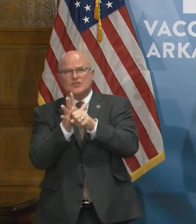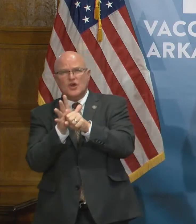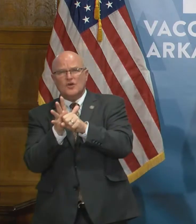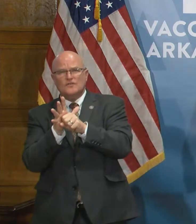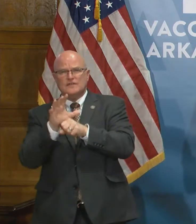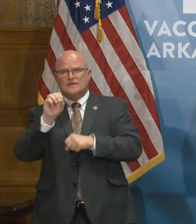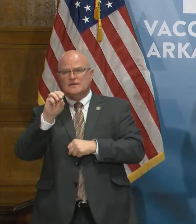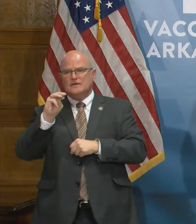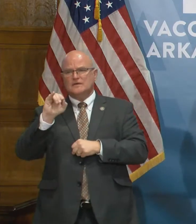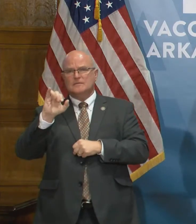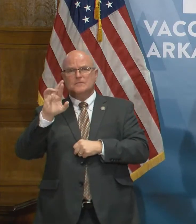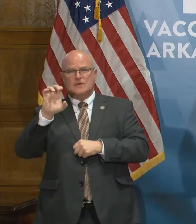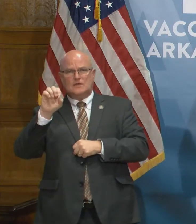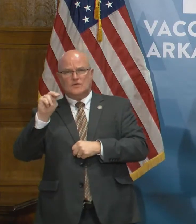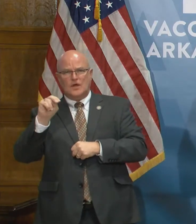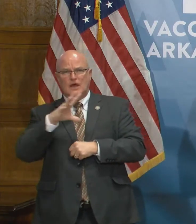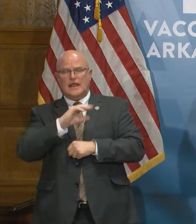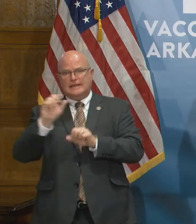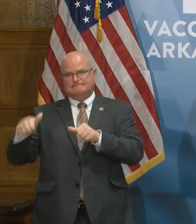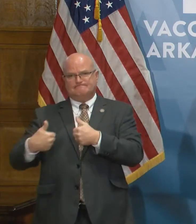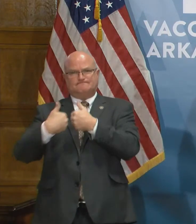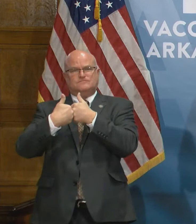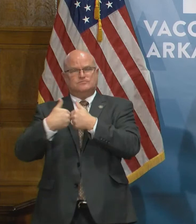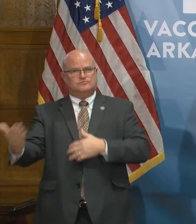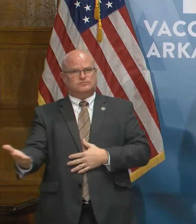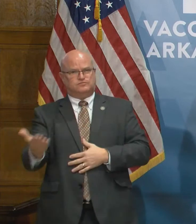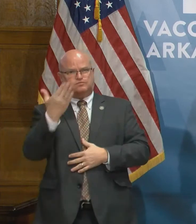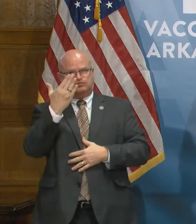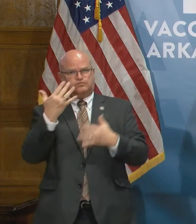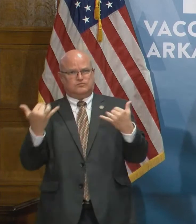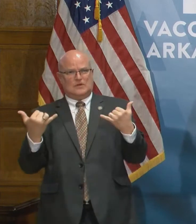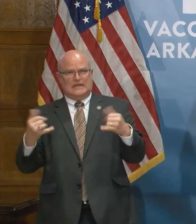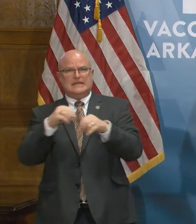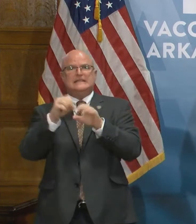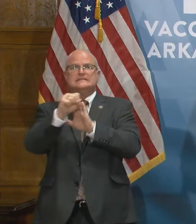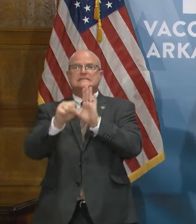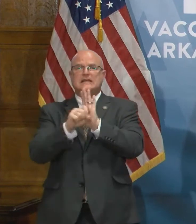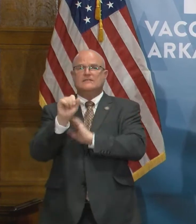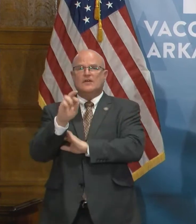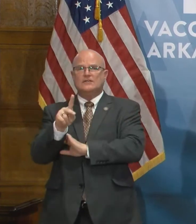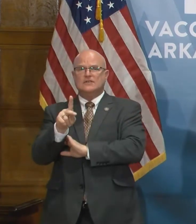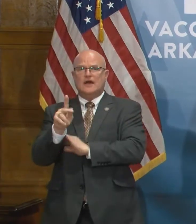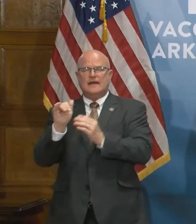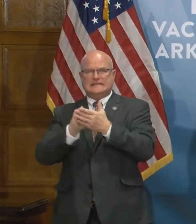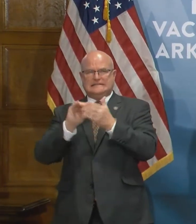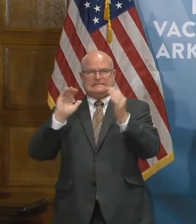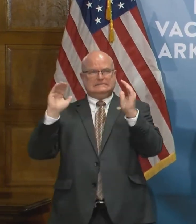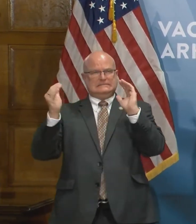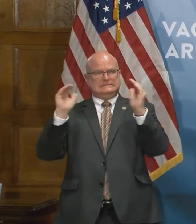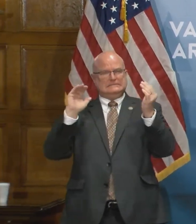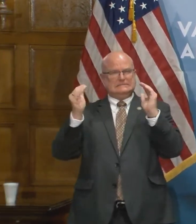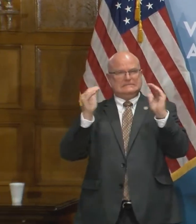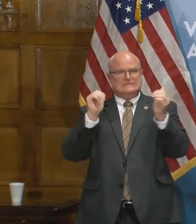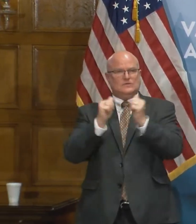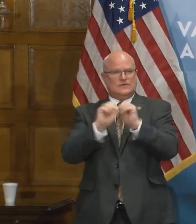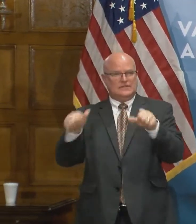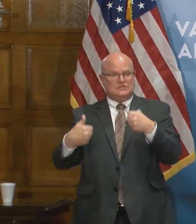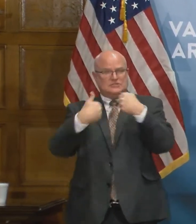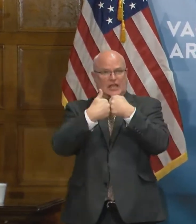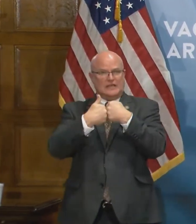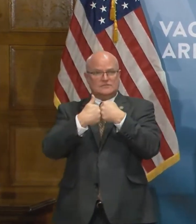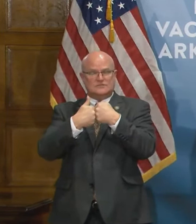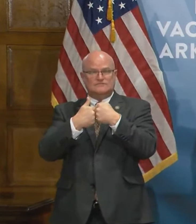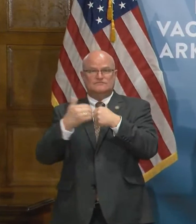and Omicron and the challenges that we face here in the state, which mirror the challenges that our